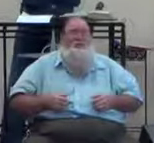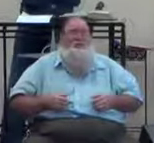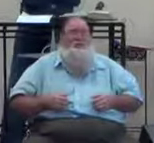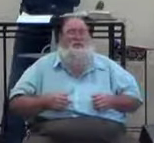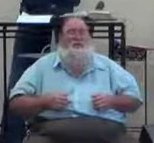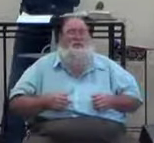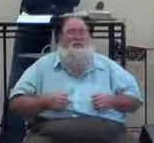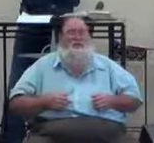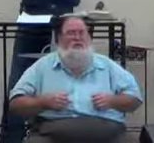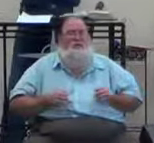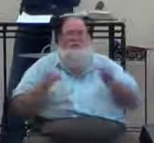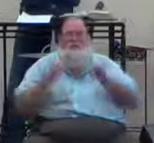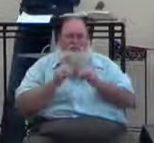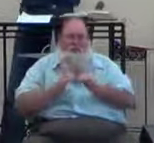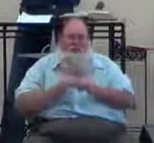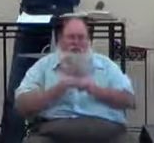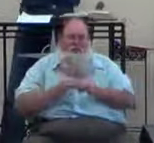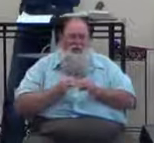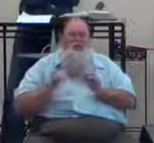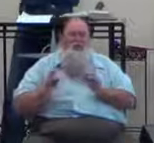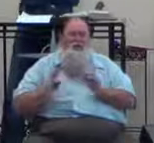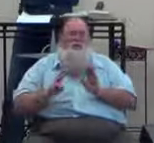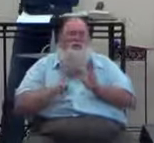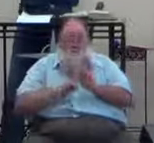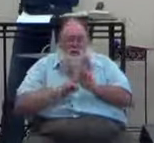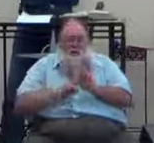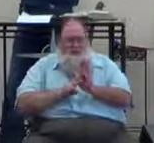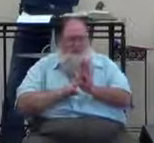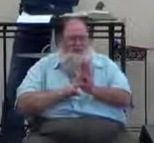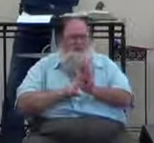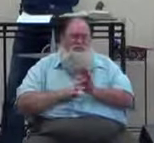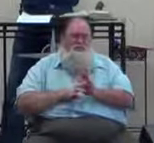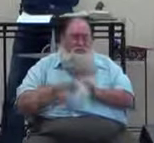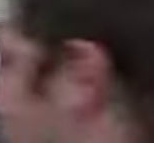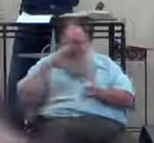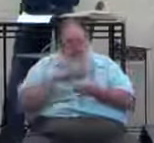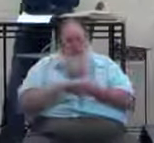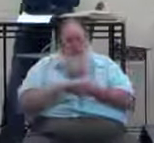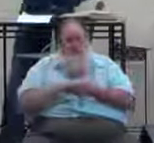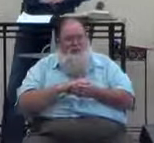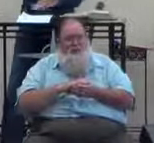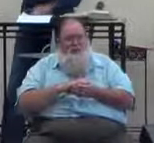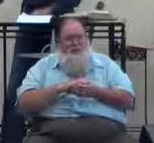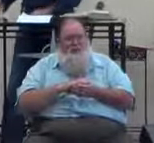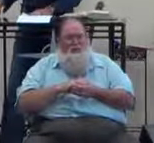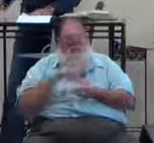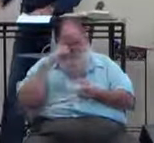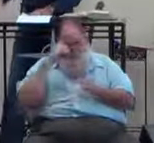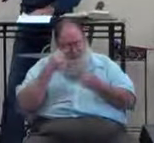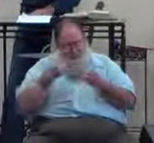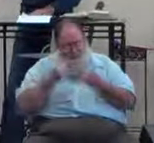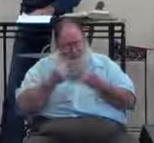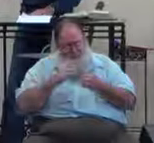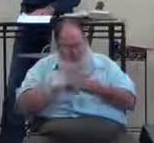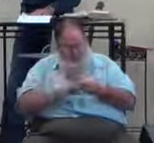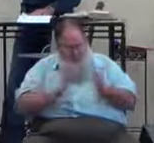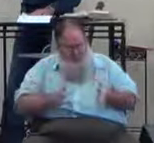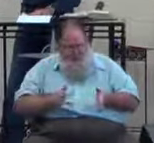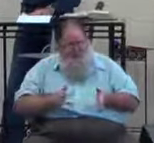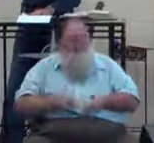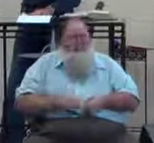witnesses, more believers, and more territory, and the church is growing. Lives are always changed with Jesus. Do you know